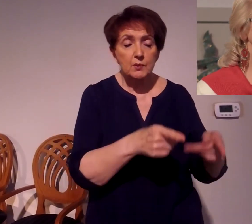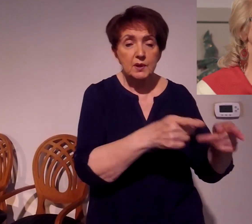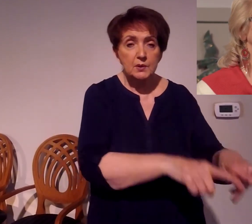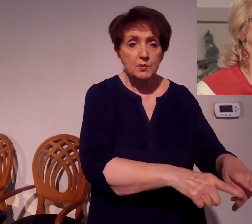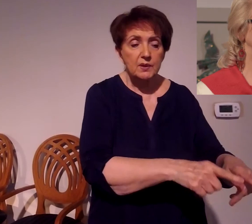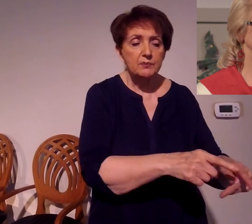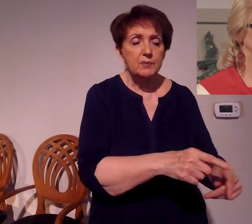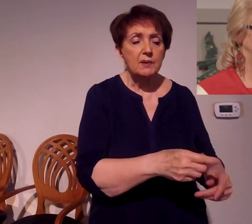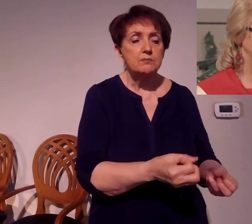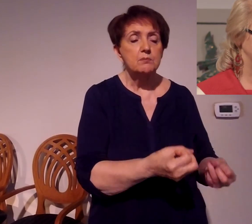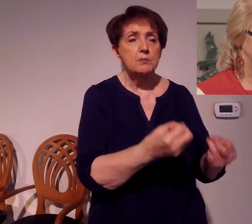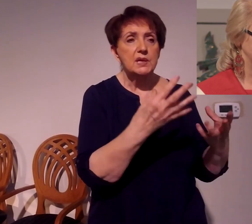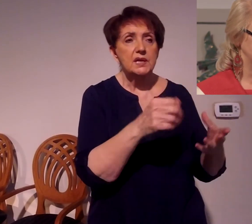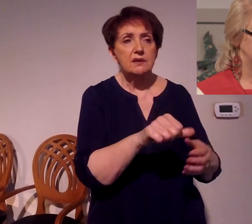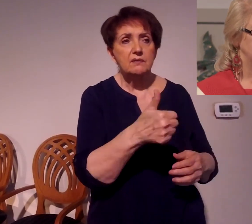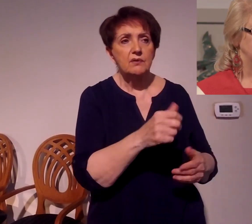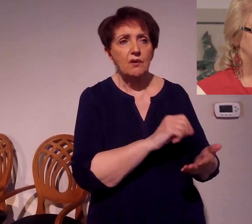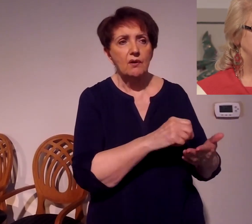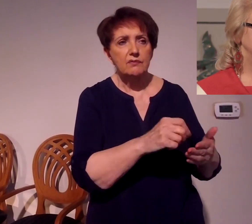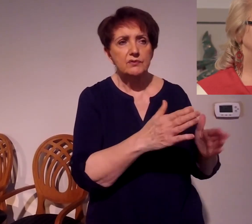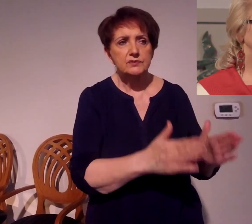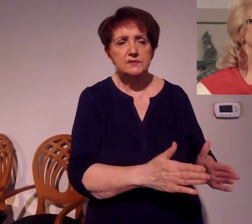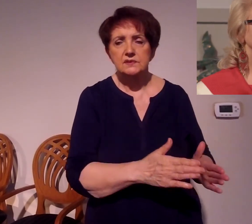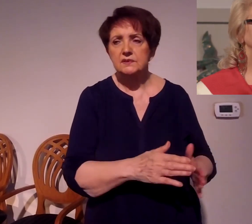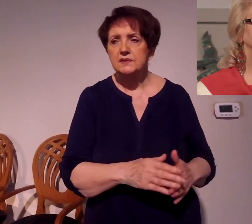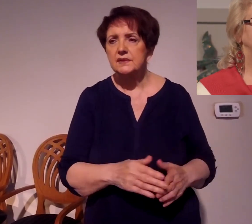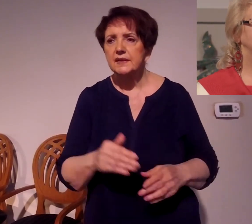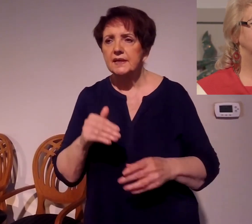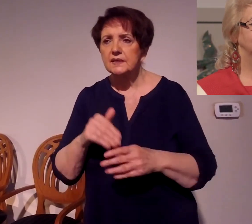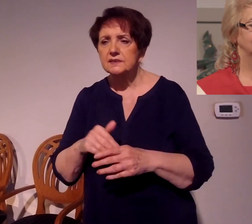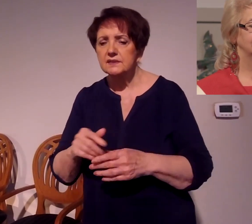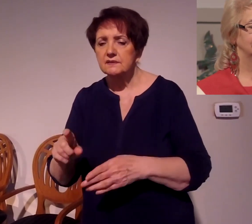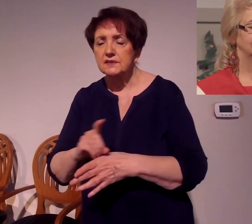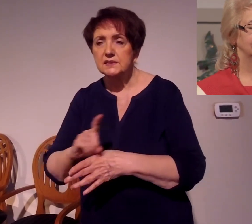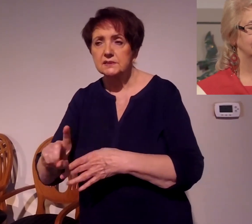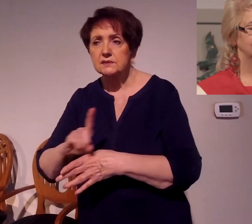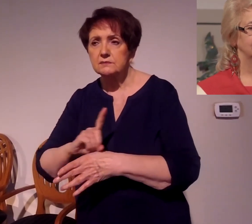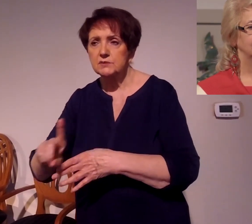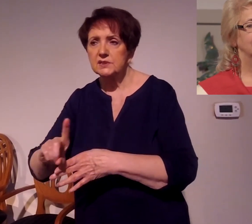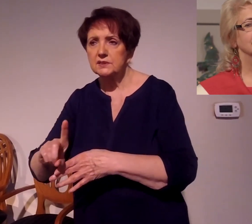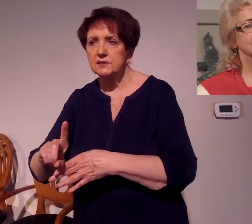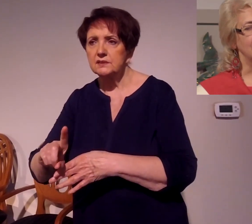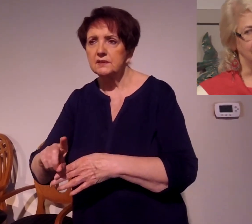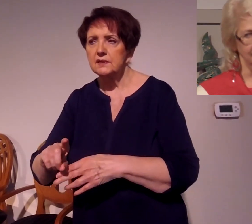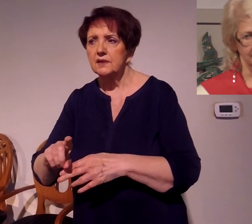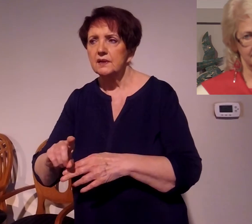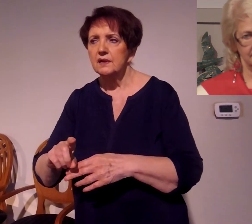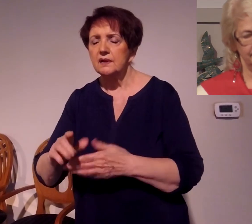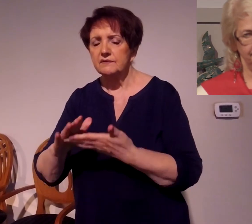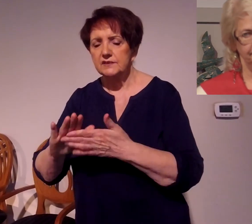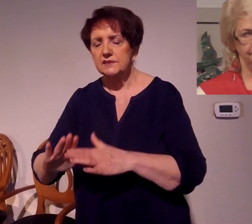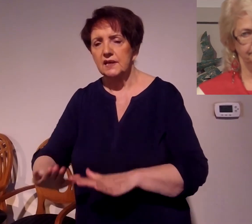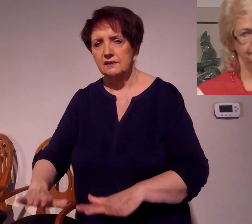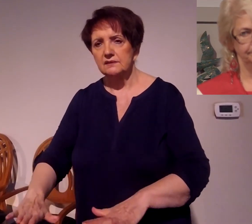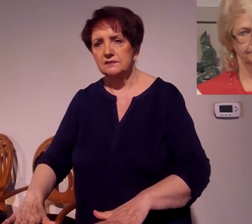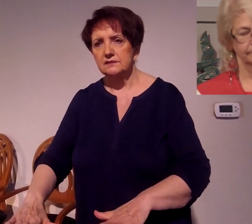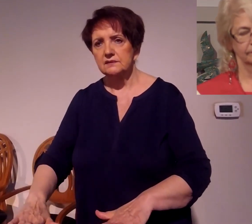by so many ways and places, is in the discipline of the silence.